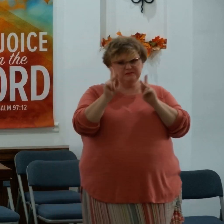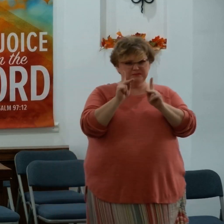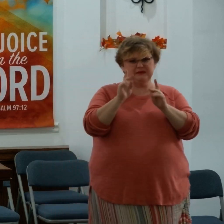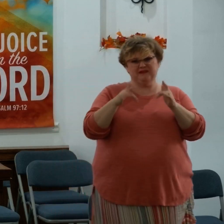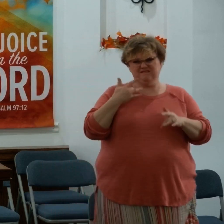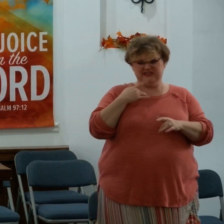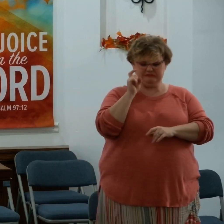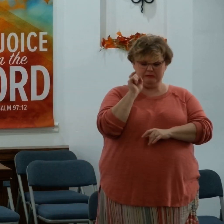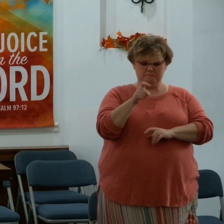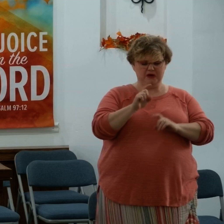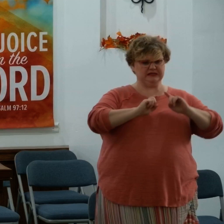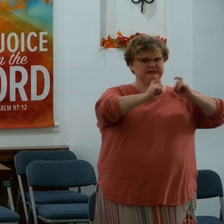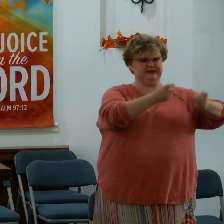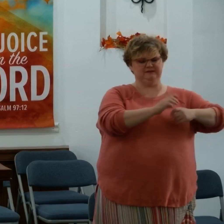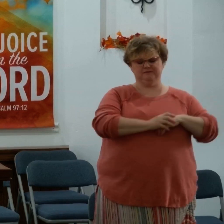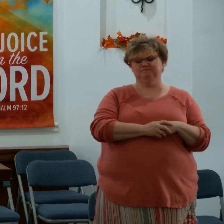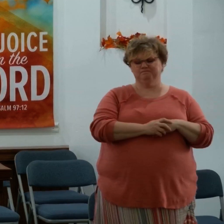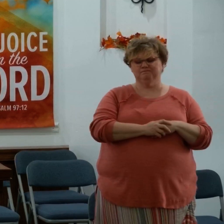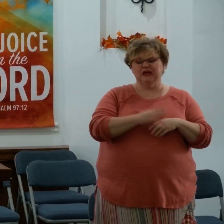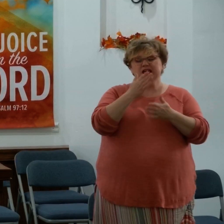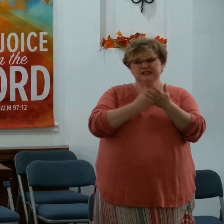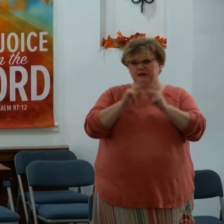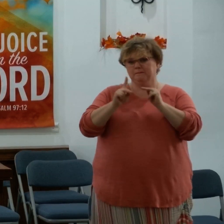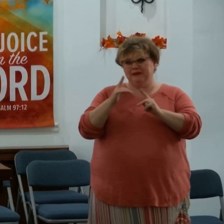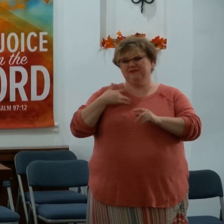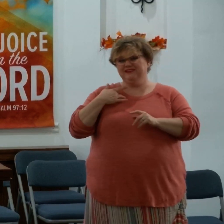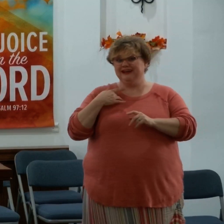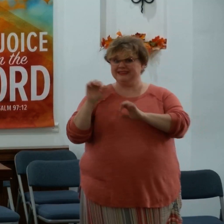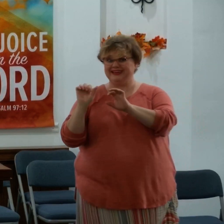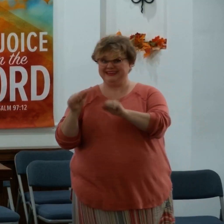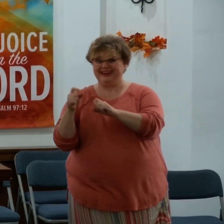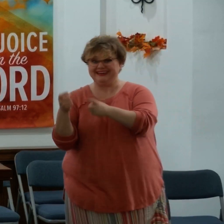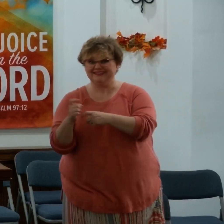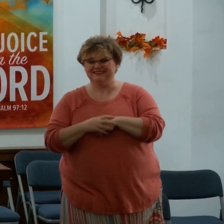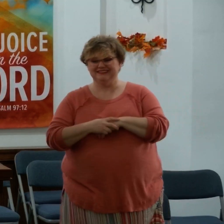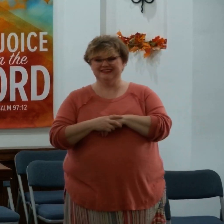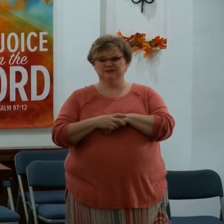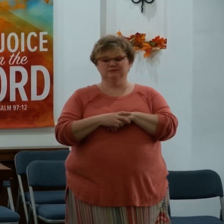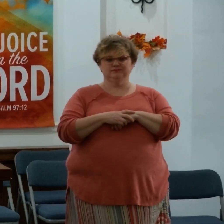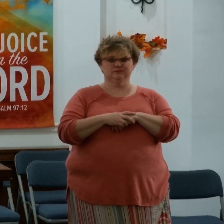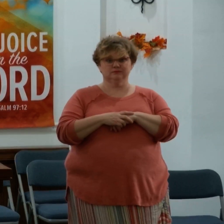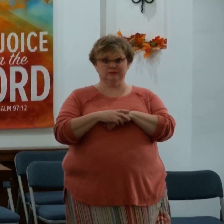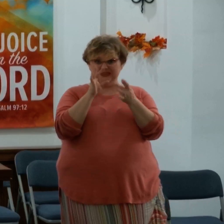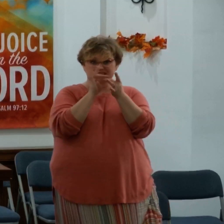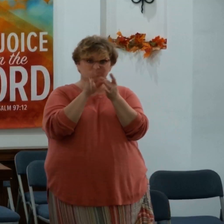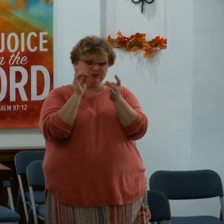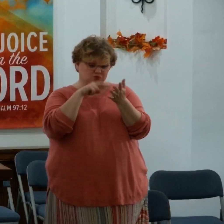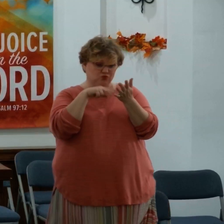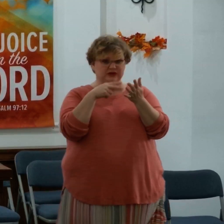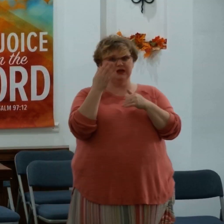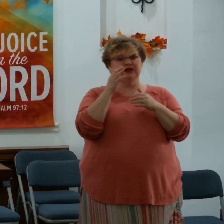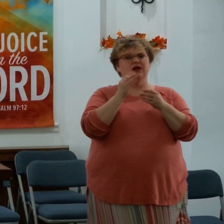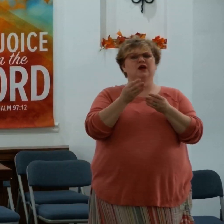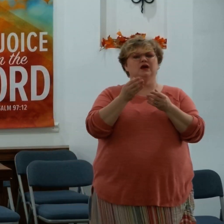give. Some folks feel like they get to give. The scriptures that we're going to read introduce us to a